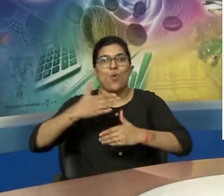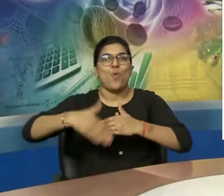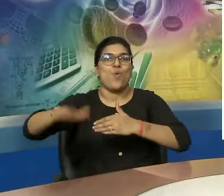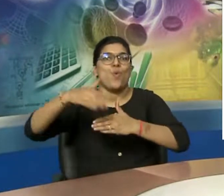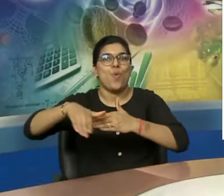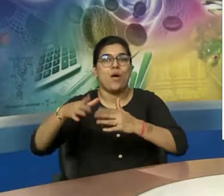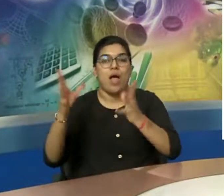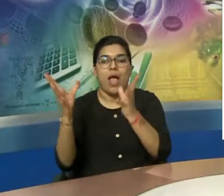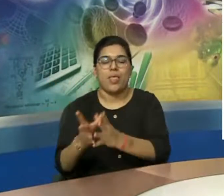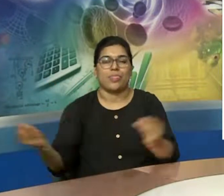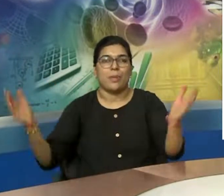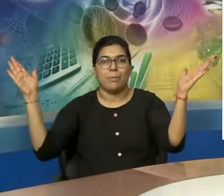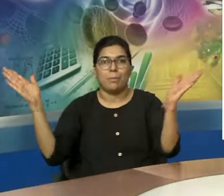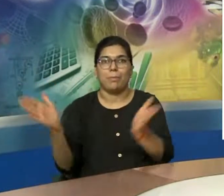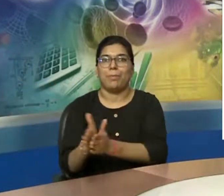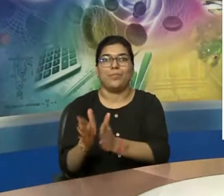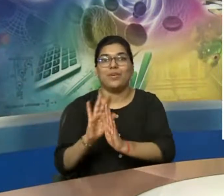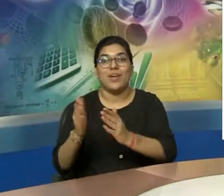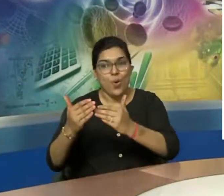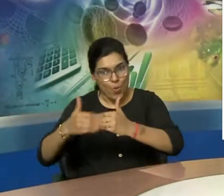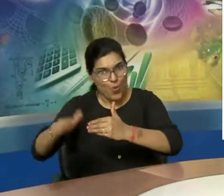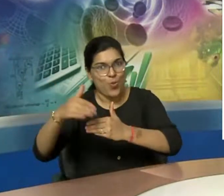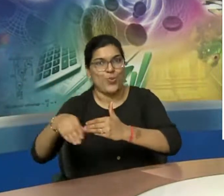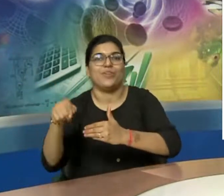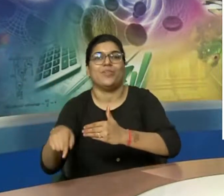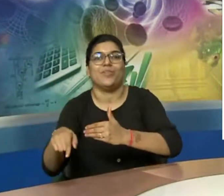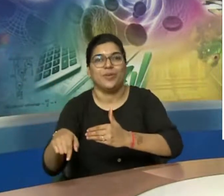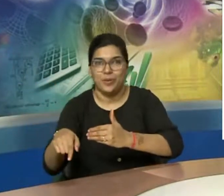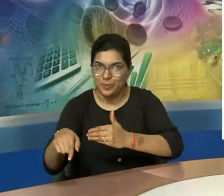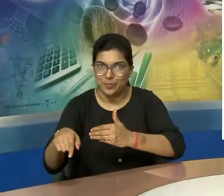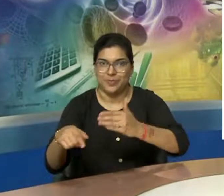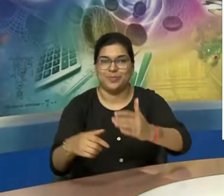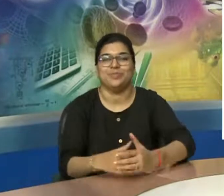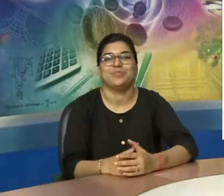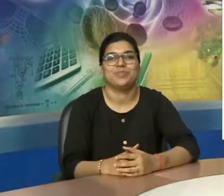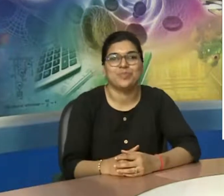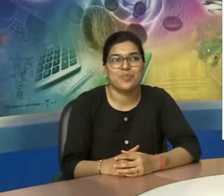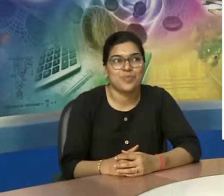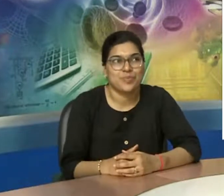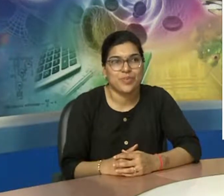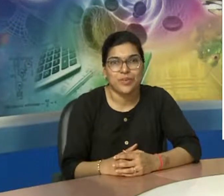that as to which variation will succeed and which will survive.